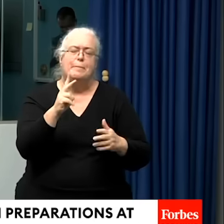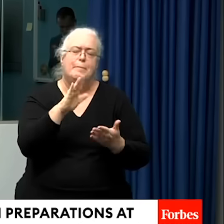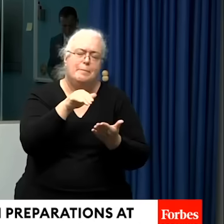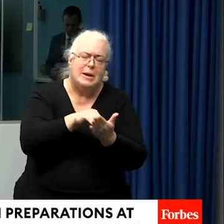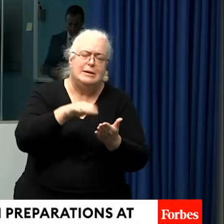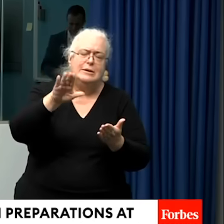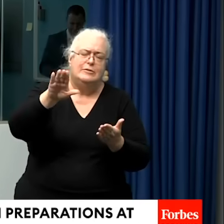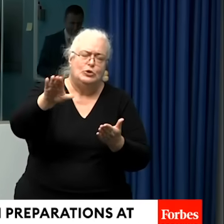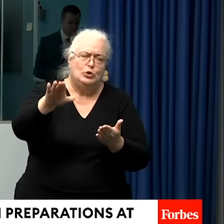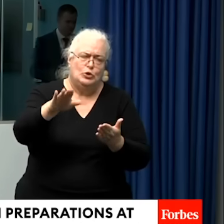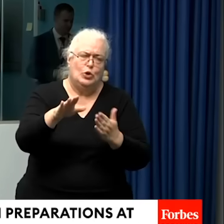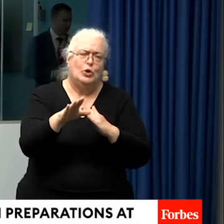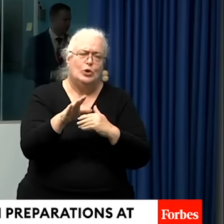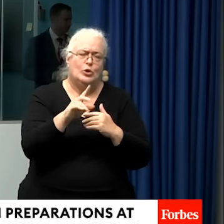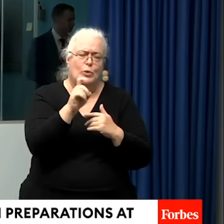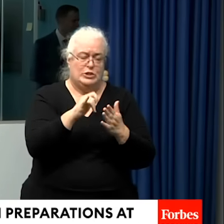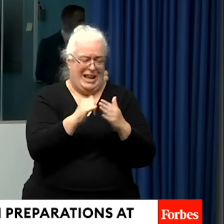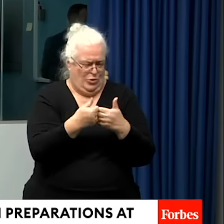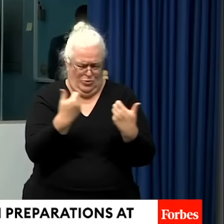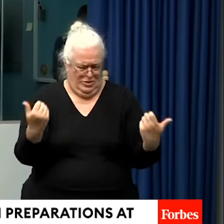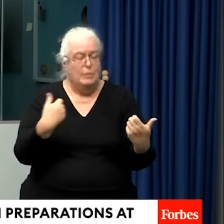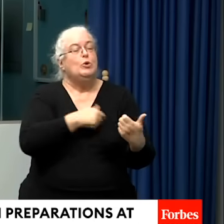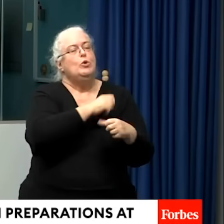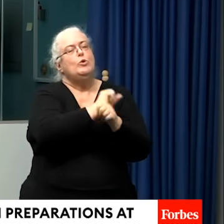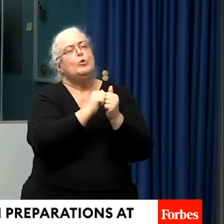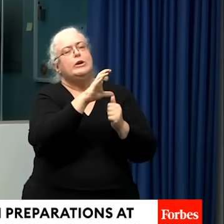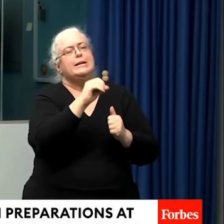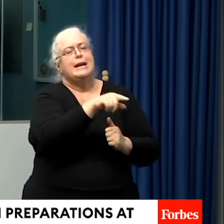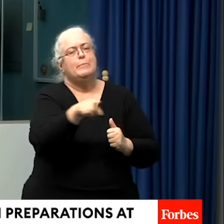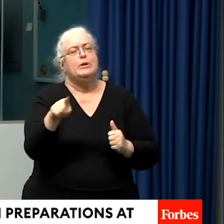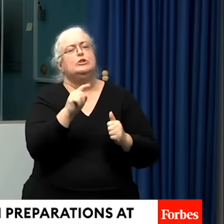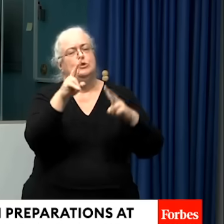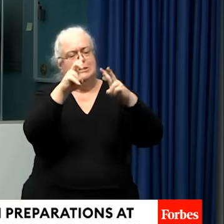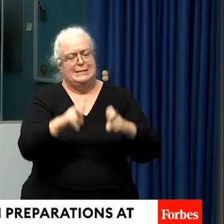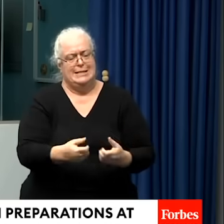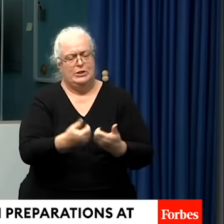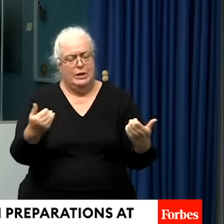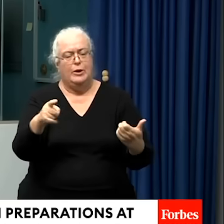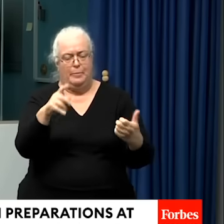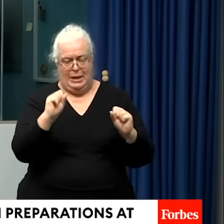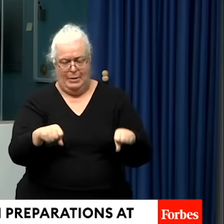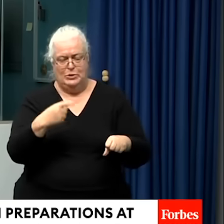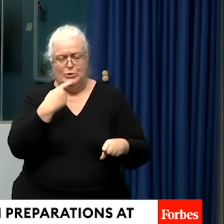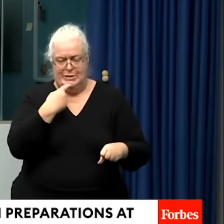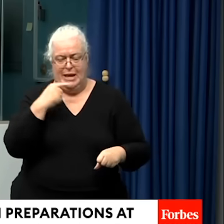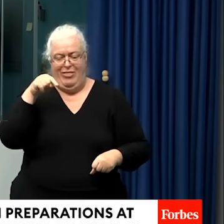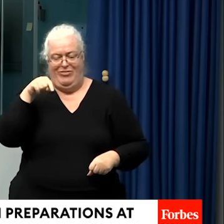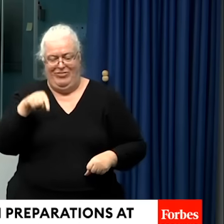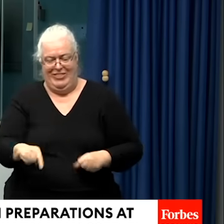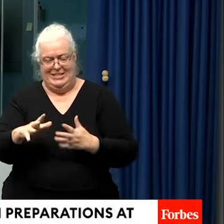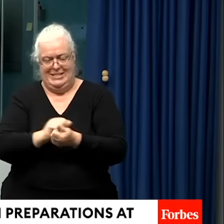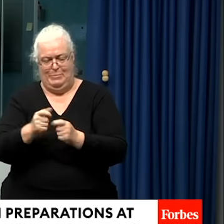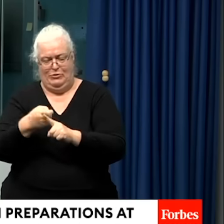How do you separate it? We'll work with the counties and go through and do those damage assessments and keep it as to what is from this particular storm